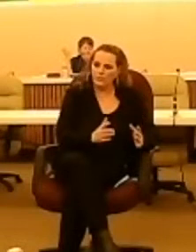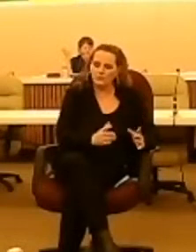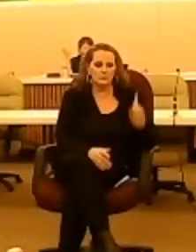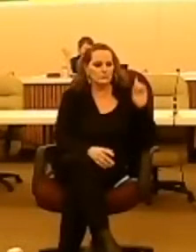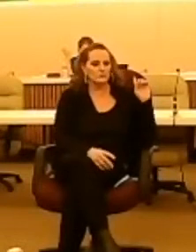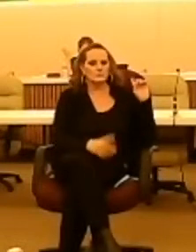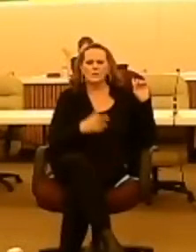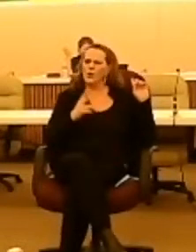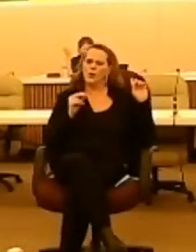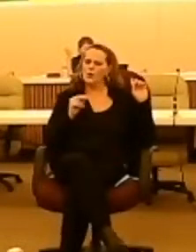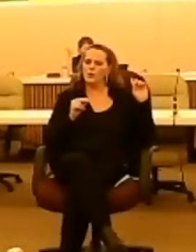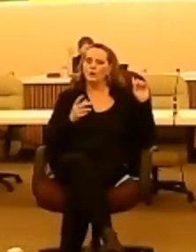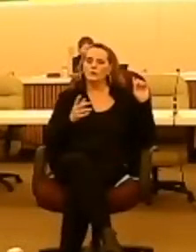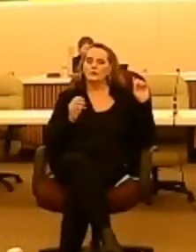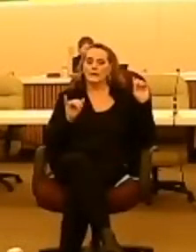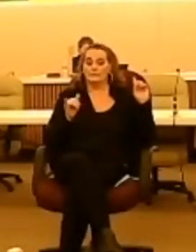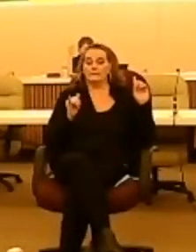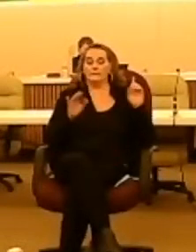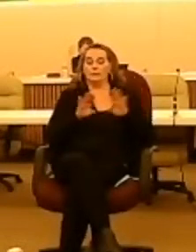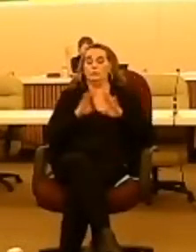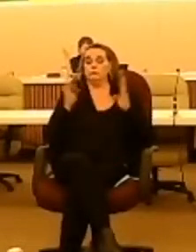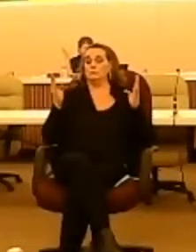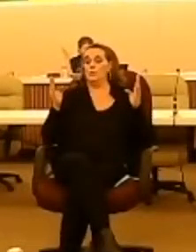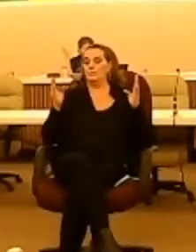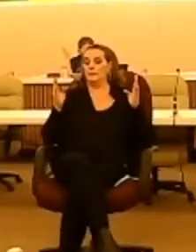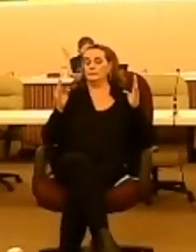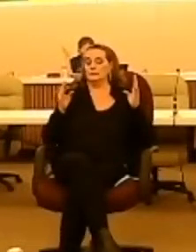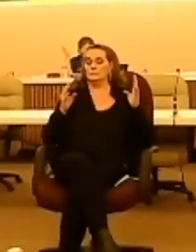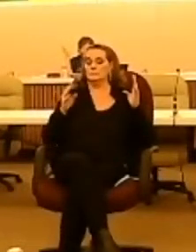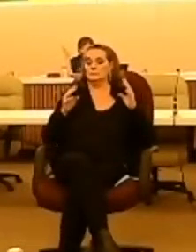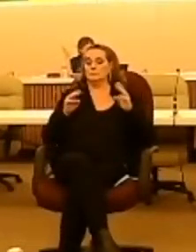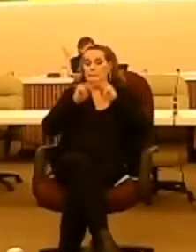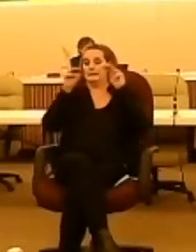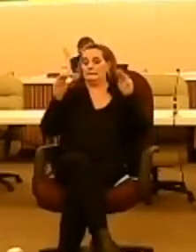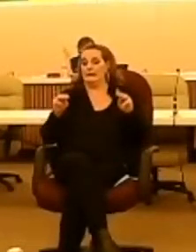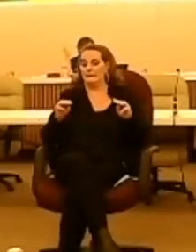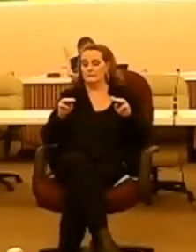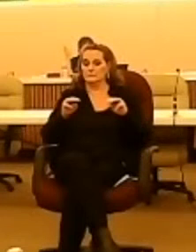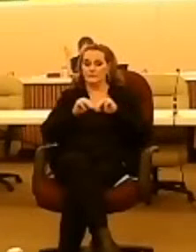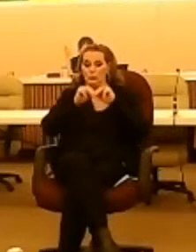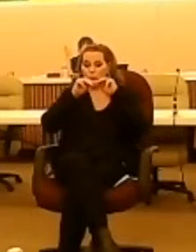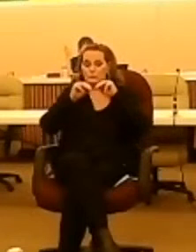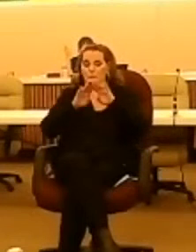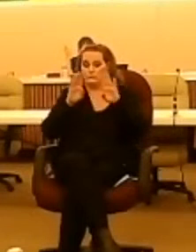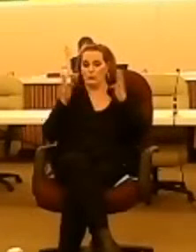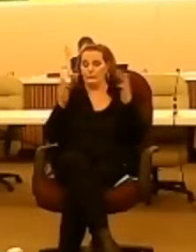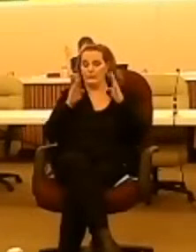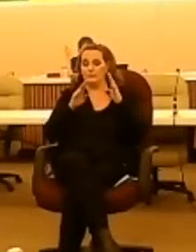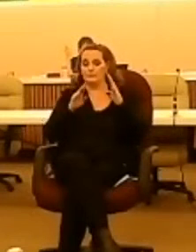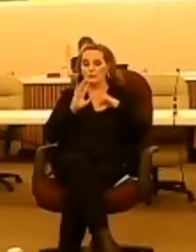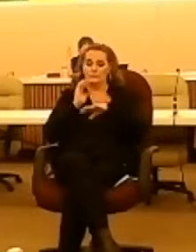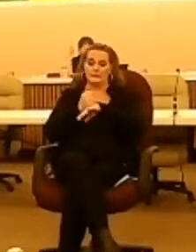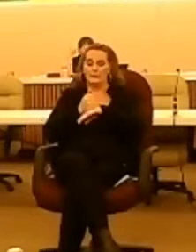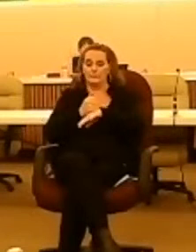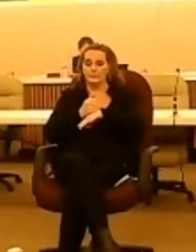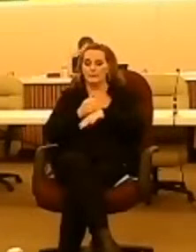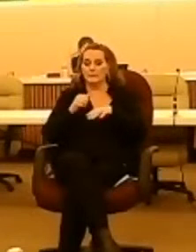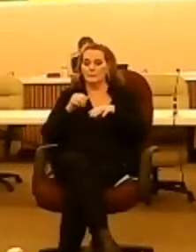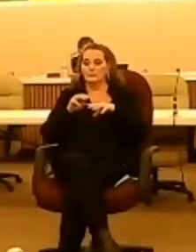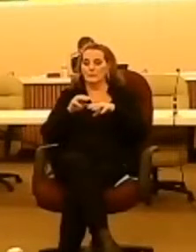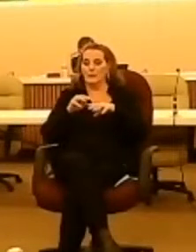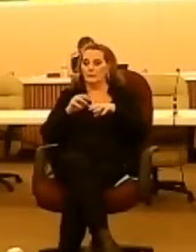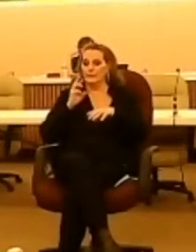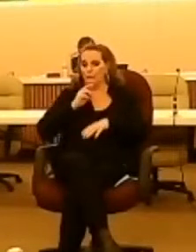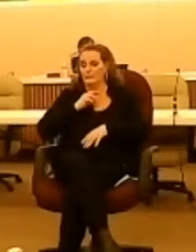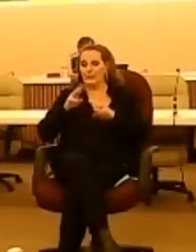if you open up a McDonald's franchise, Right. Often the